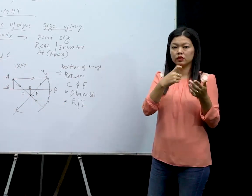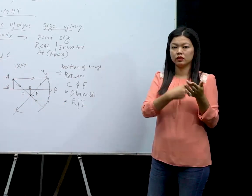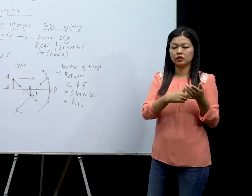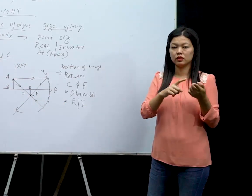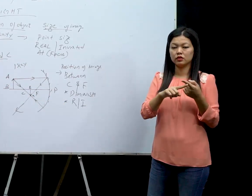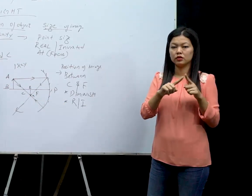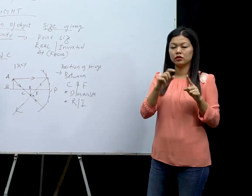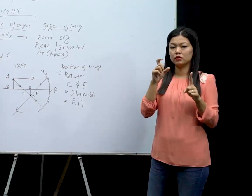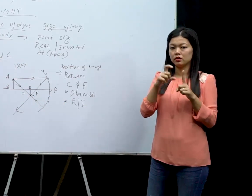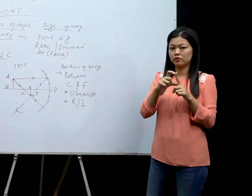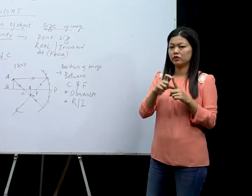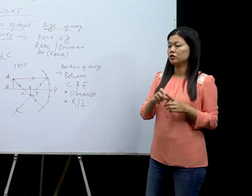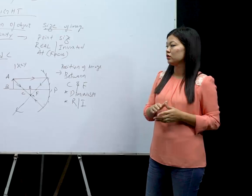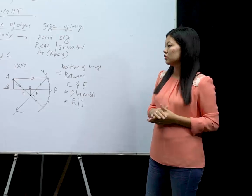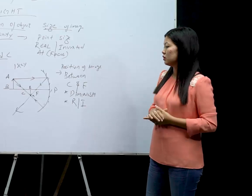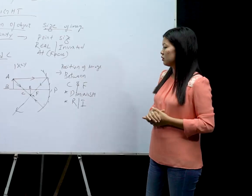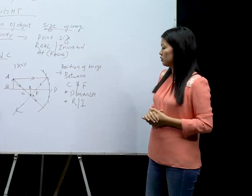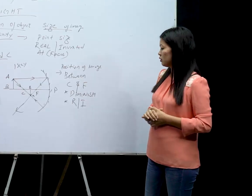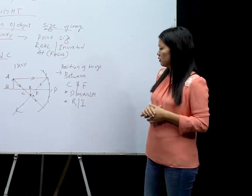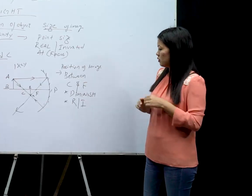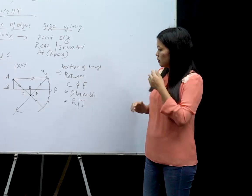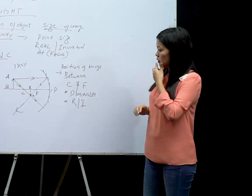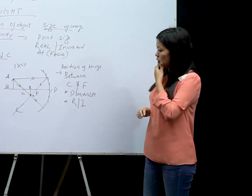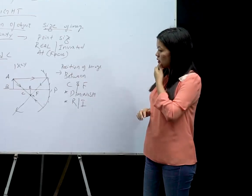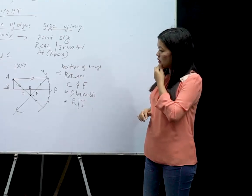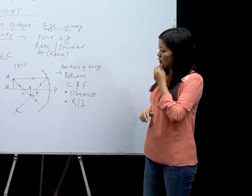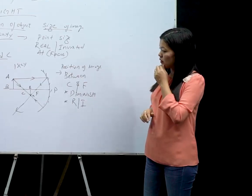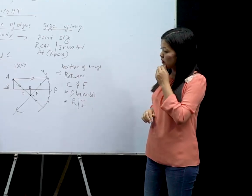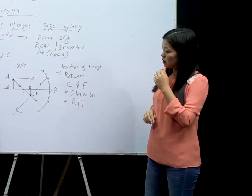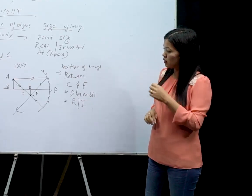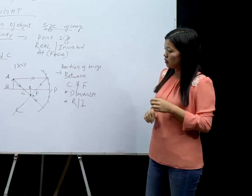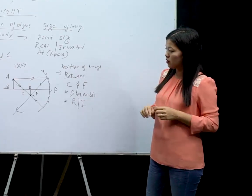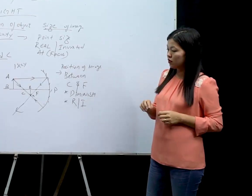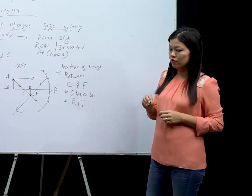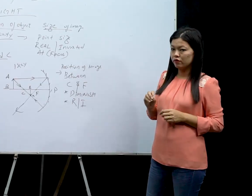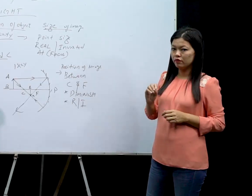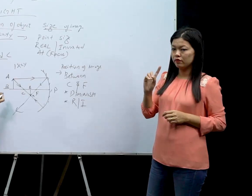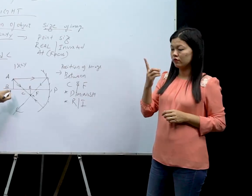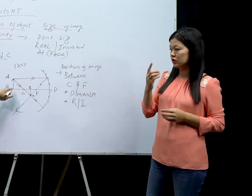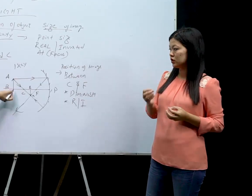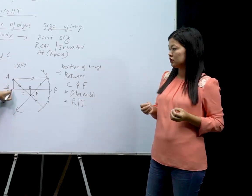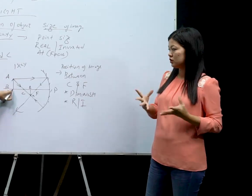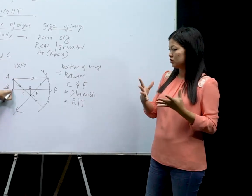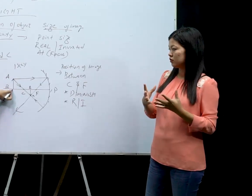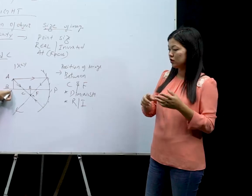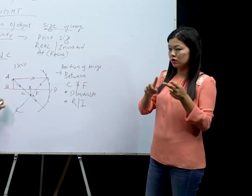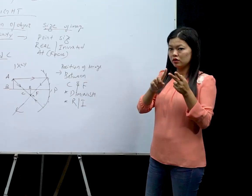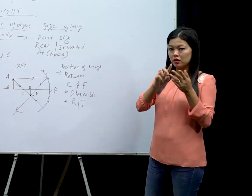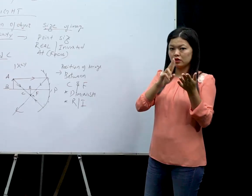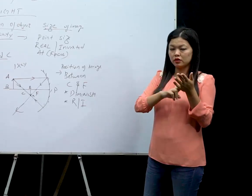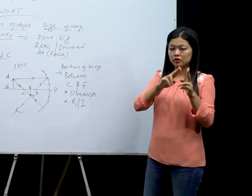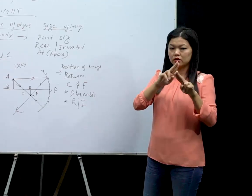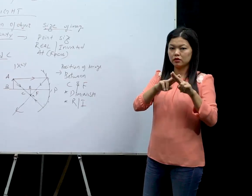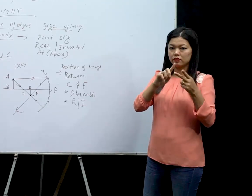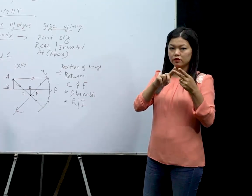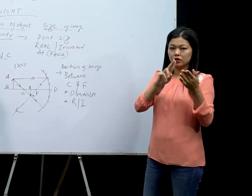image. Clear? So now, see, we started from infinity, right? And then now we are at here,